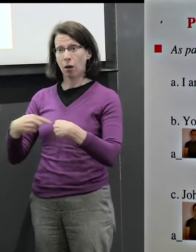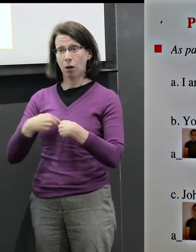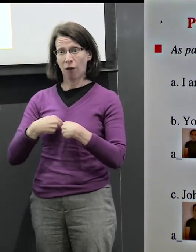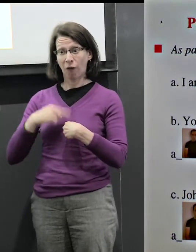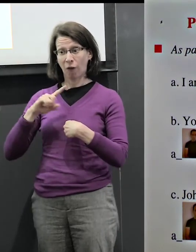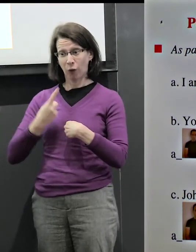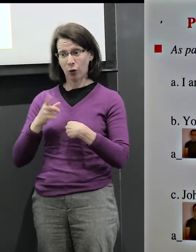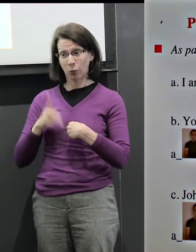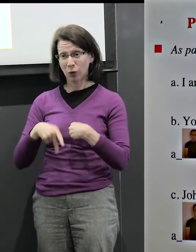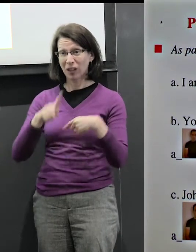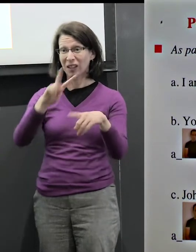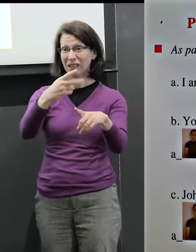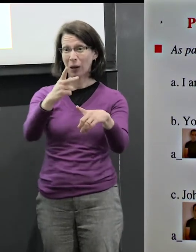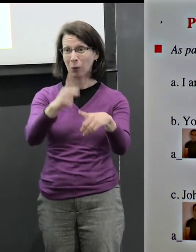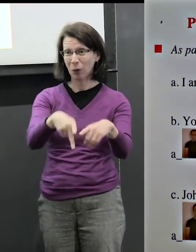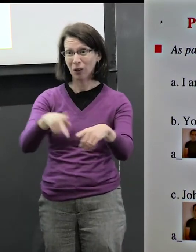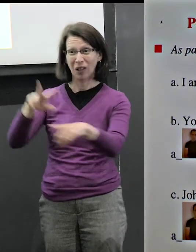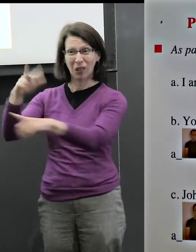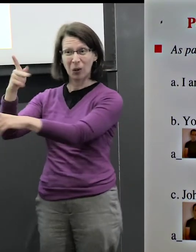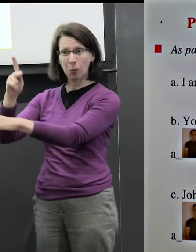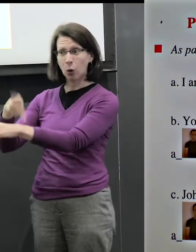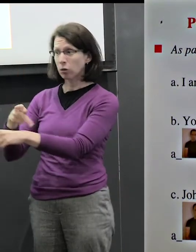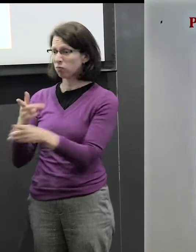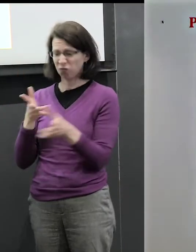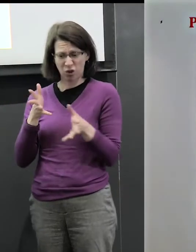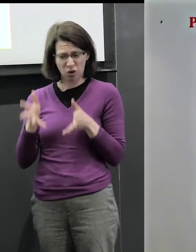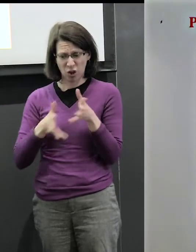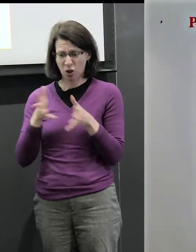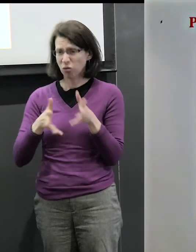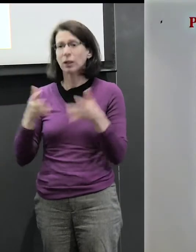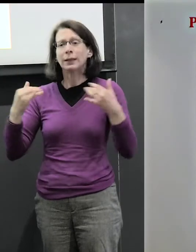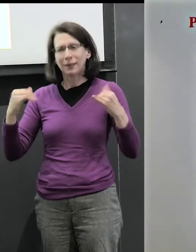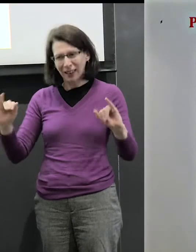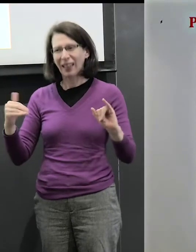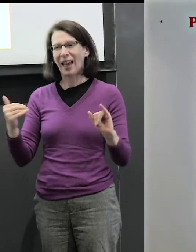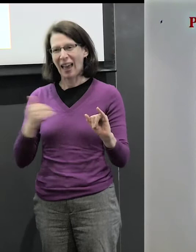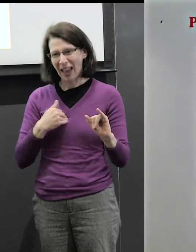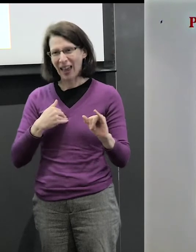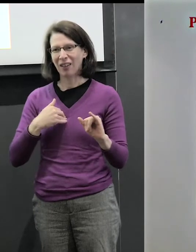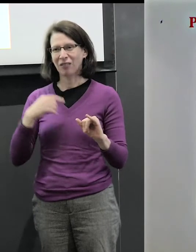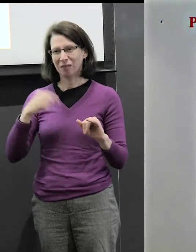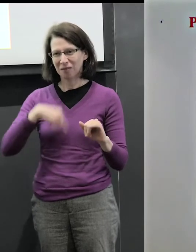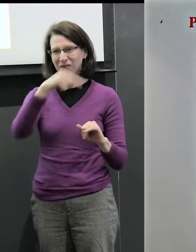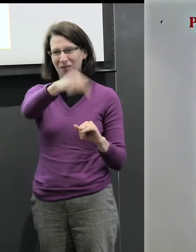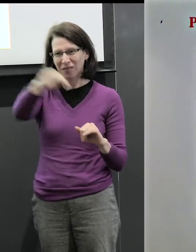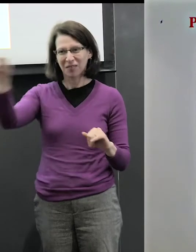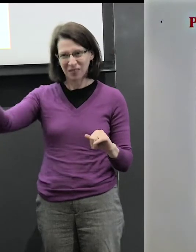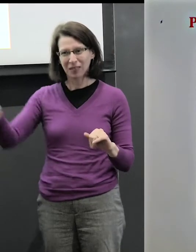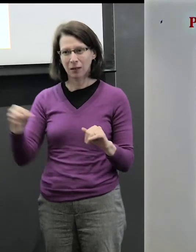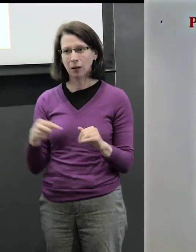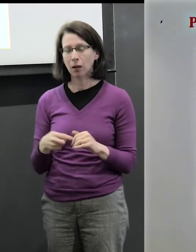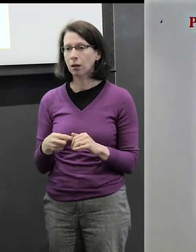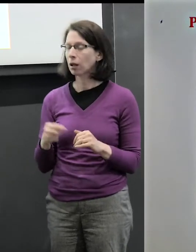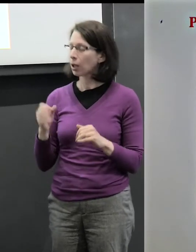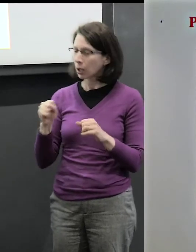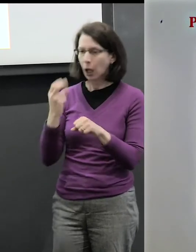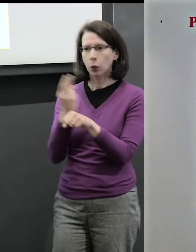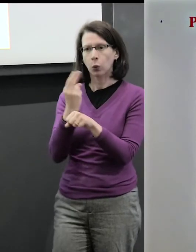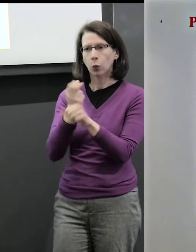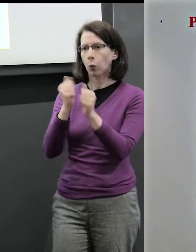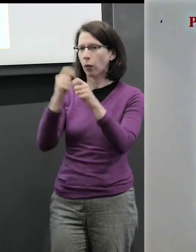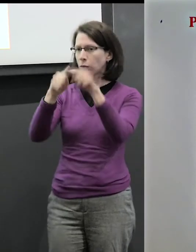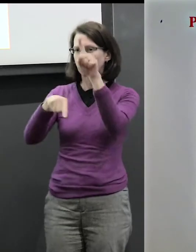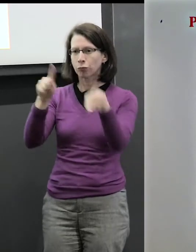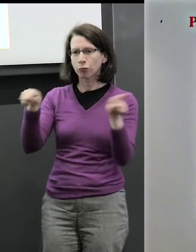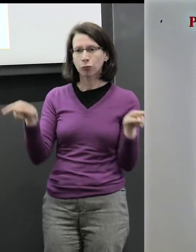third exists in these gestural cases as well. Okay? And you can do this with a variety of things.